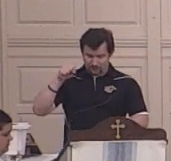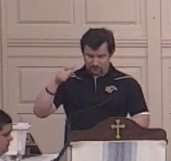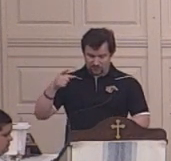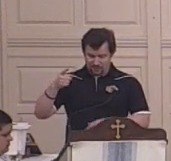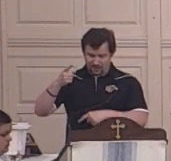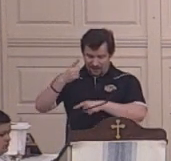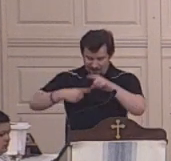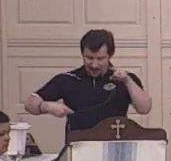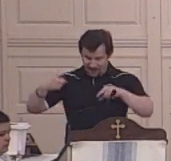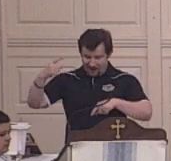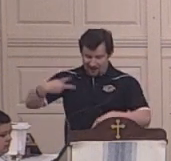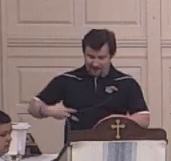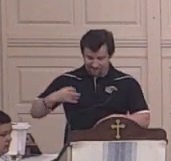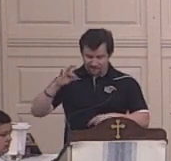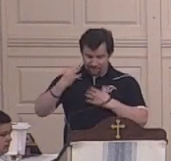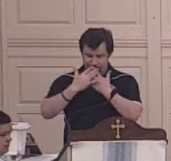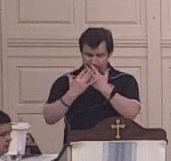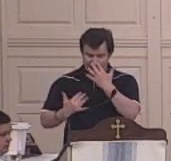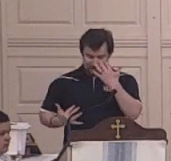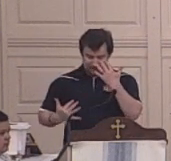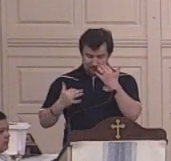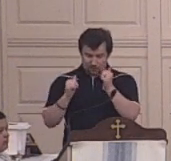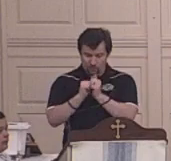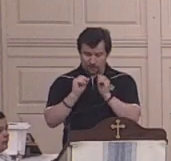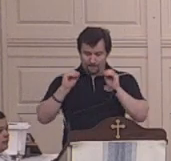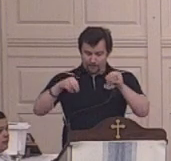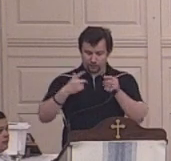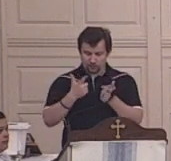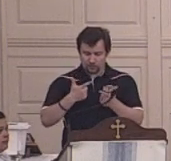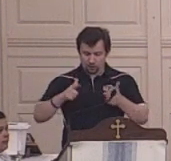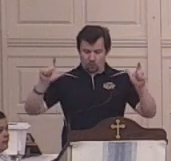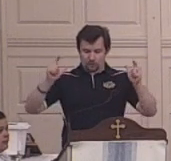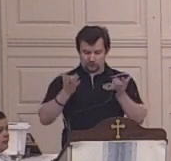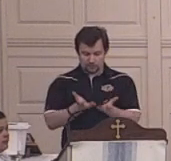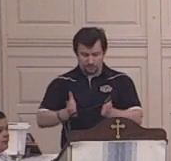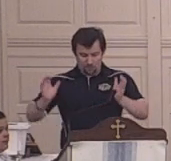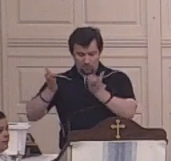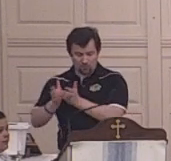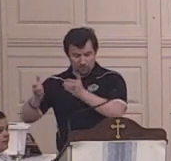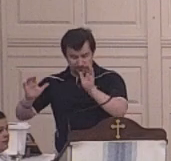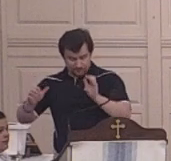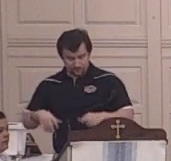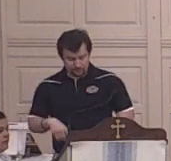Moses took half of the blood and put it in large bowls.